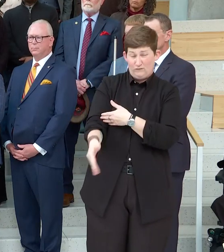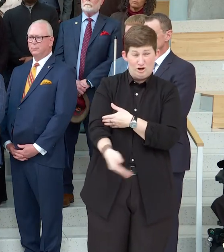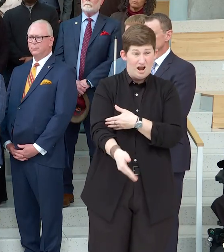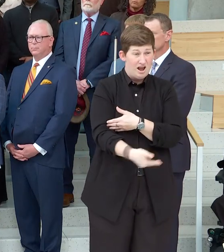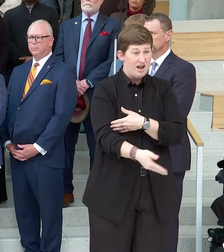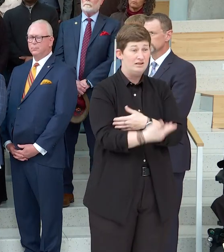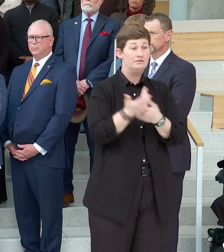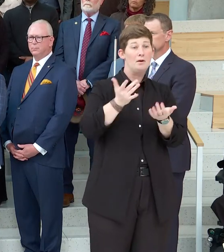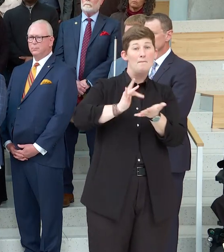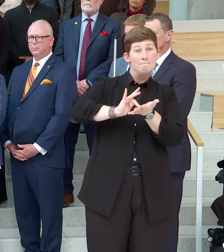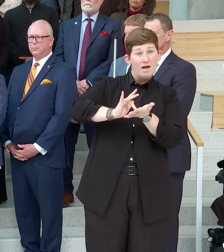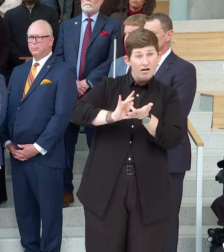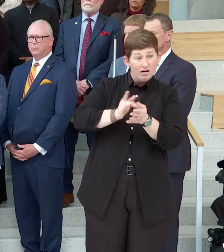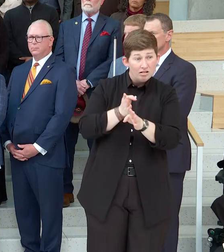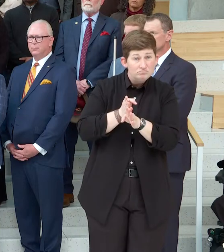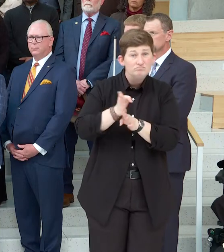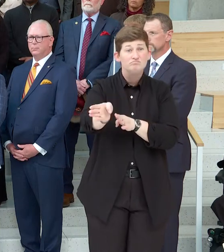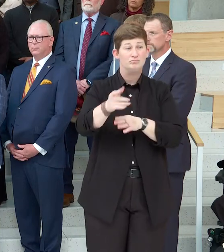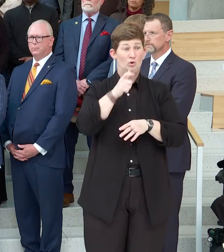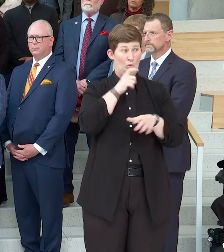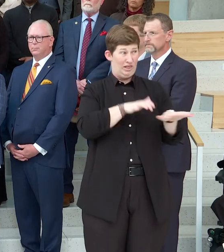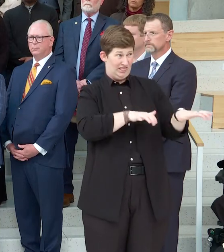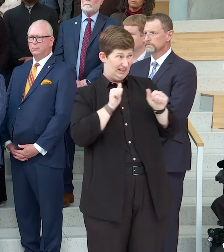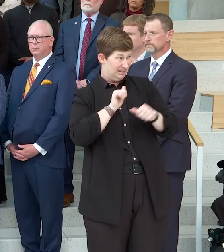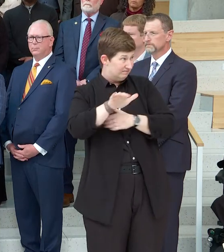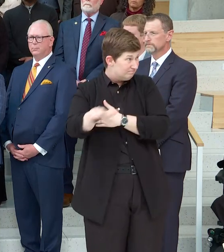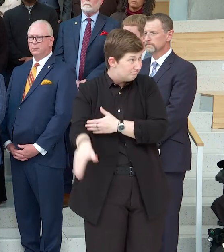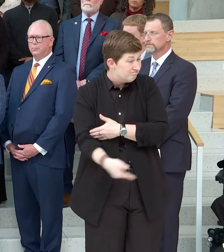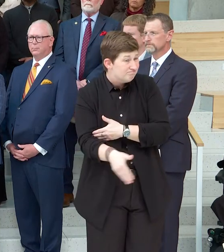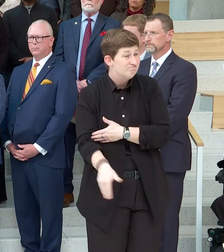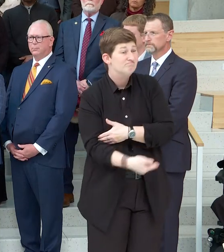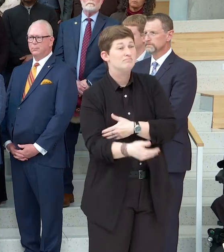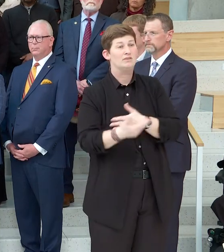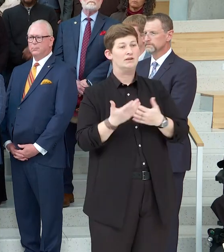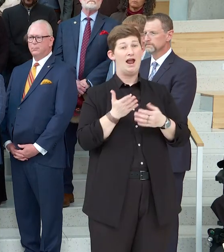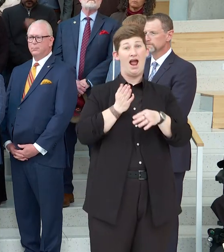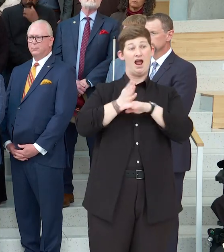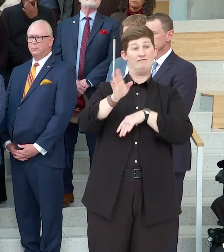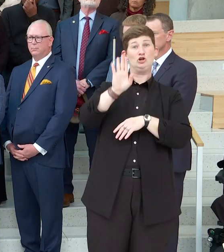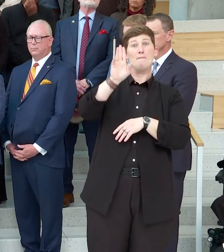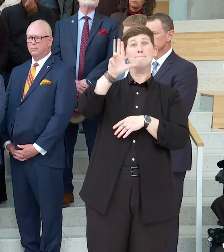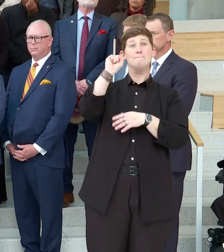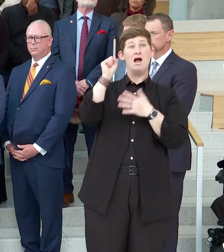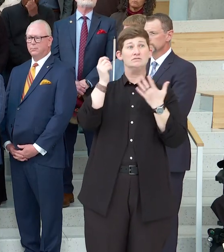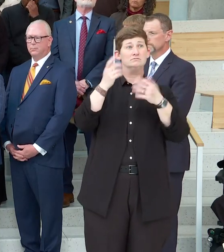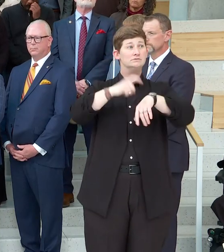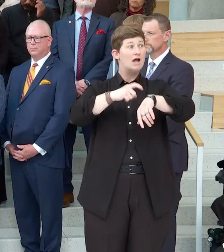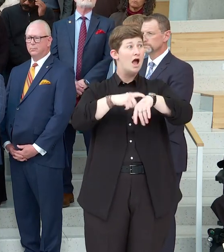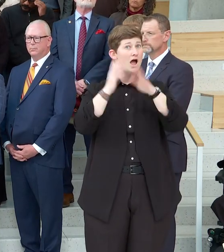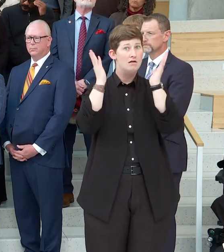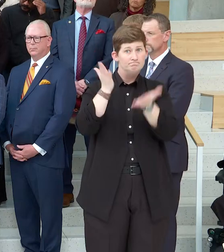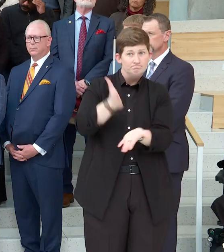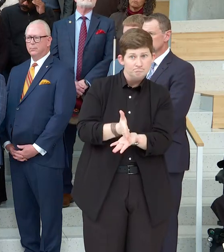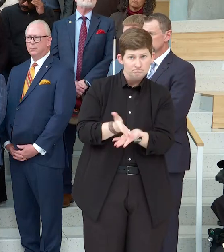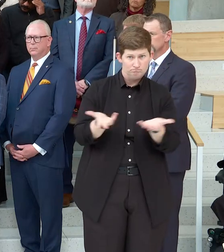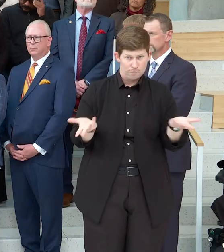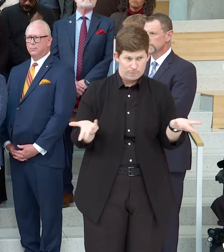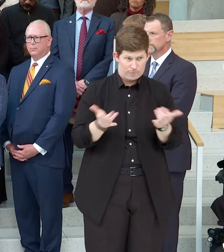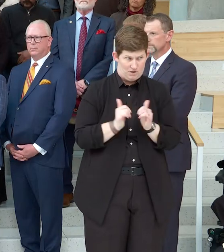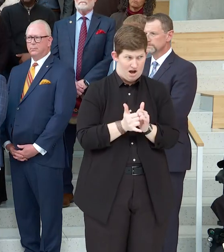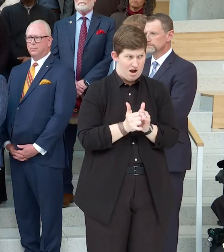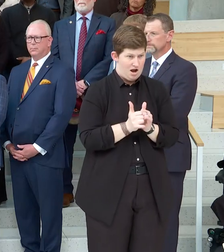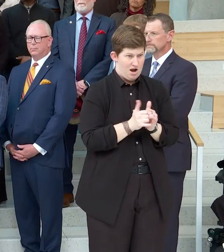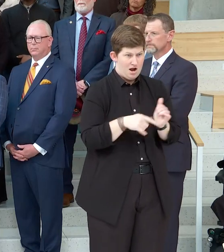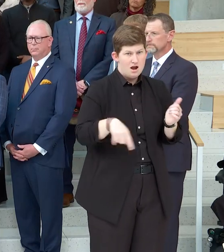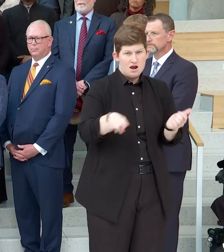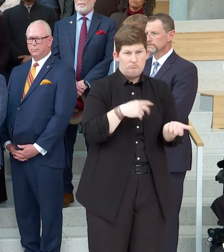professionals who leave work after the bus stops running and have no other option but rideshare to ultimately get them home. So we're going to